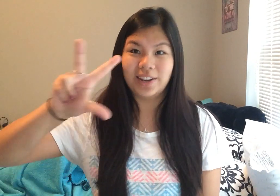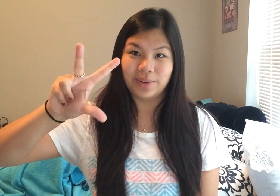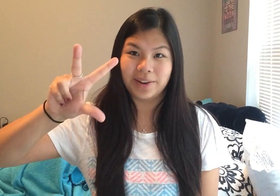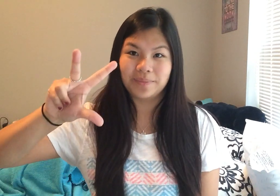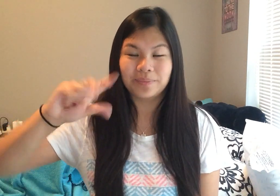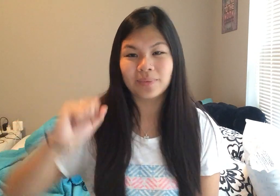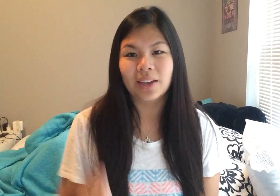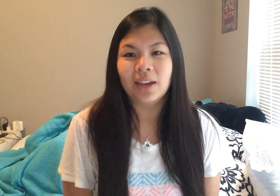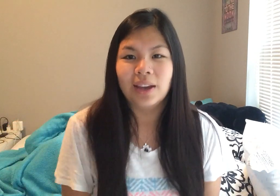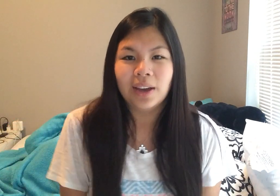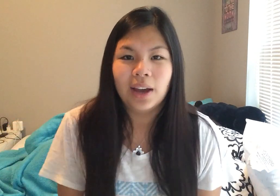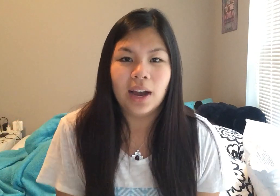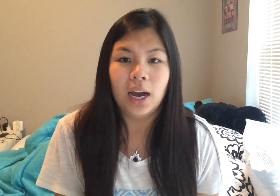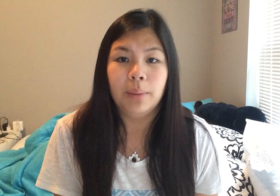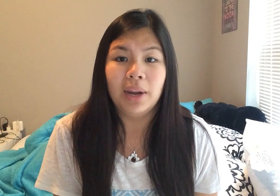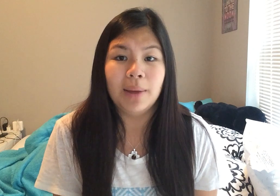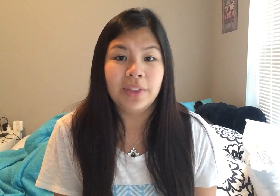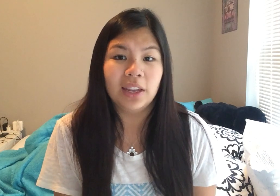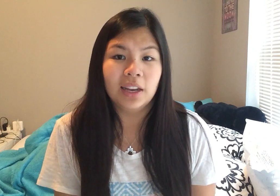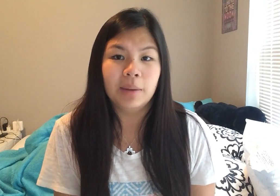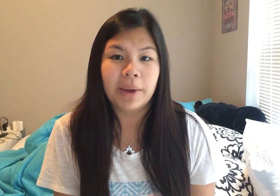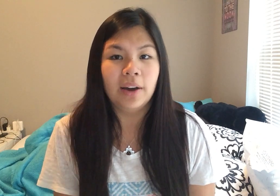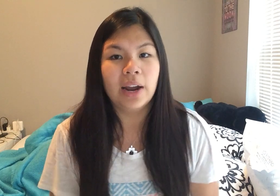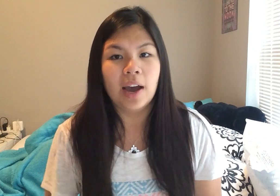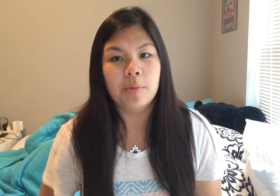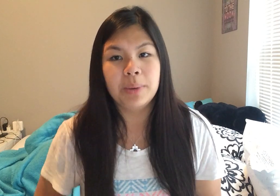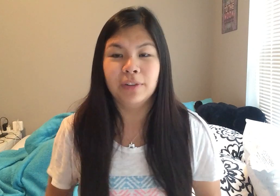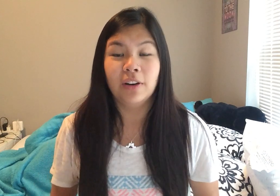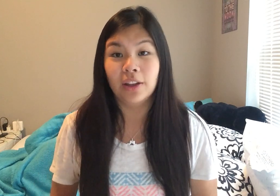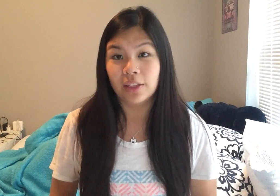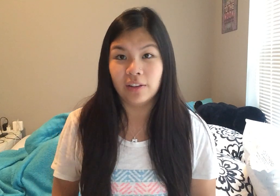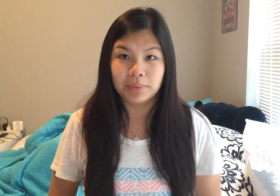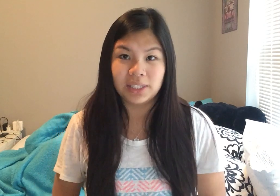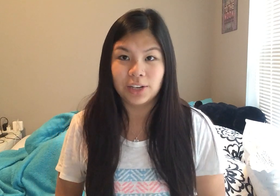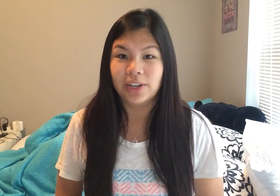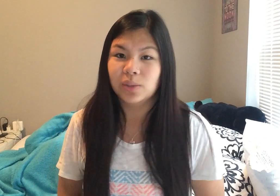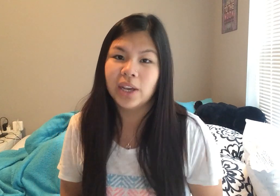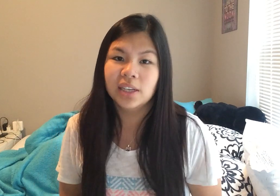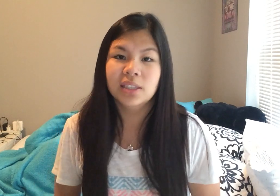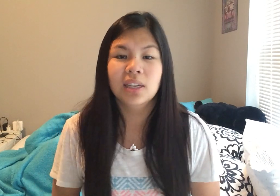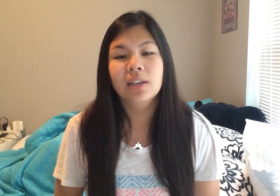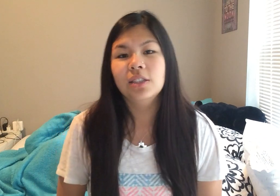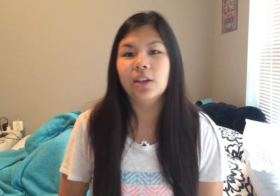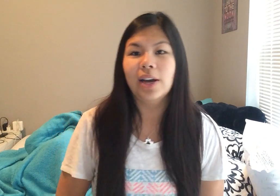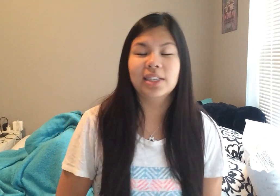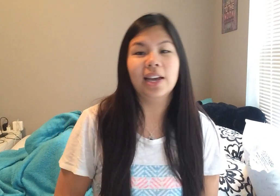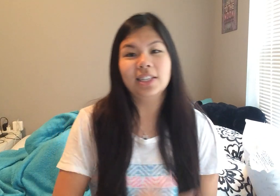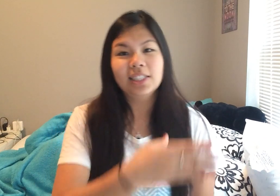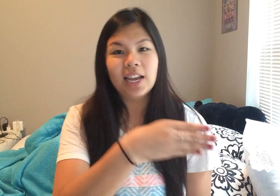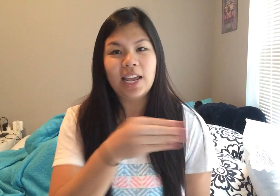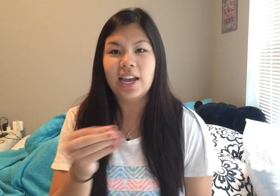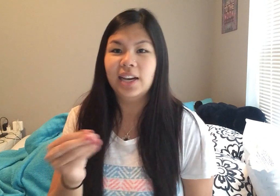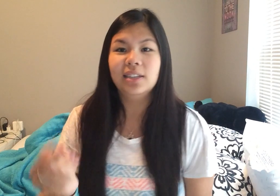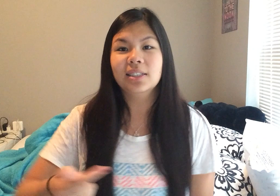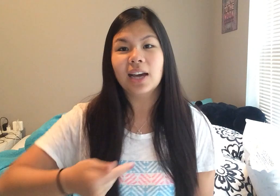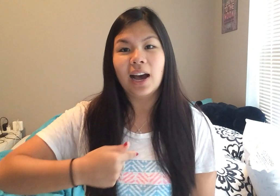3. And I'm thinking about how people fall in love in mysterious ways. So I signed and